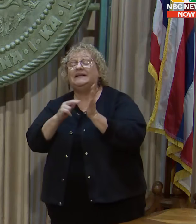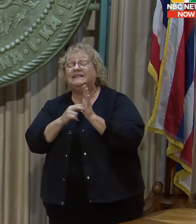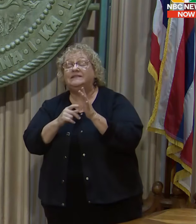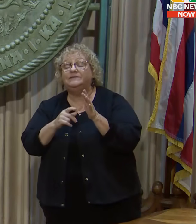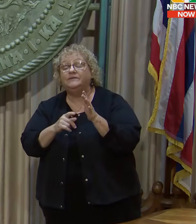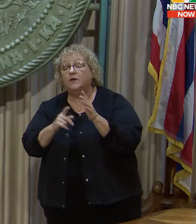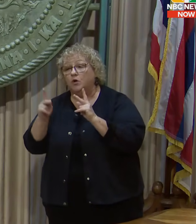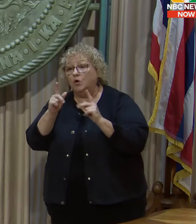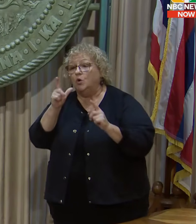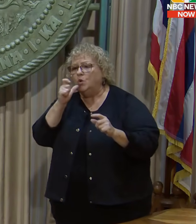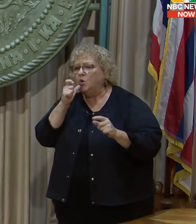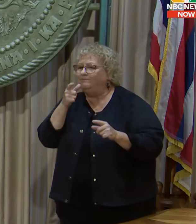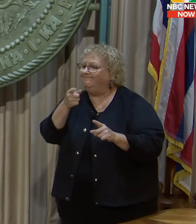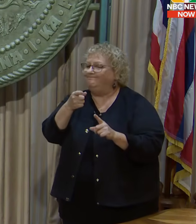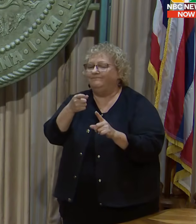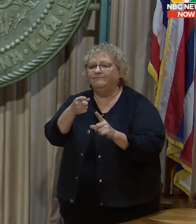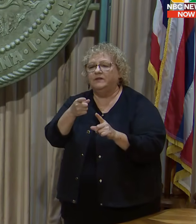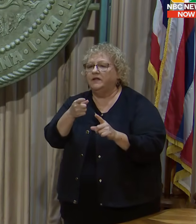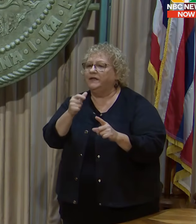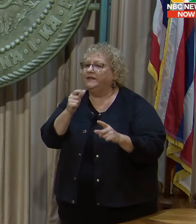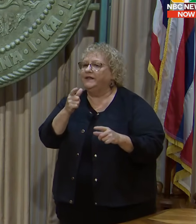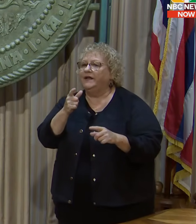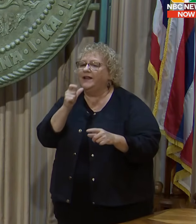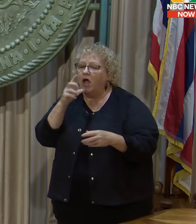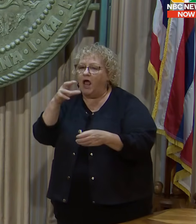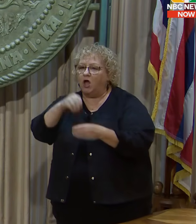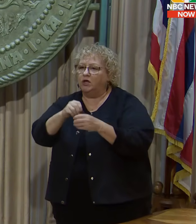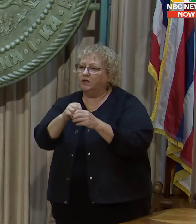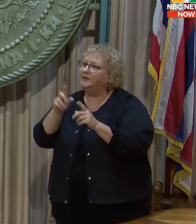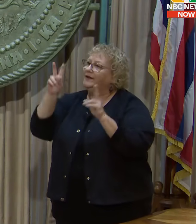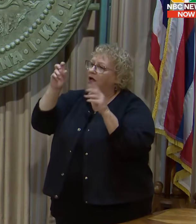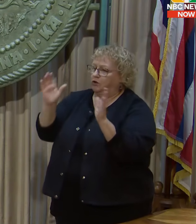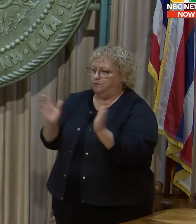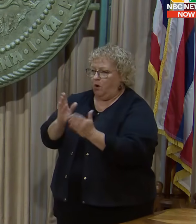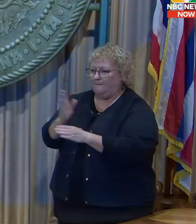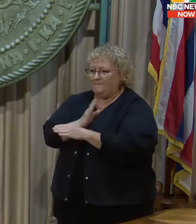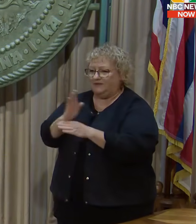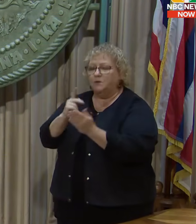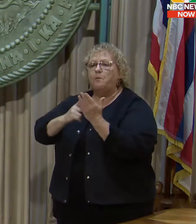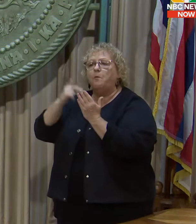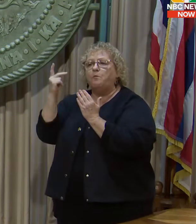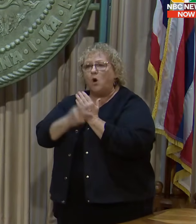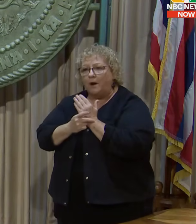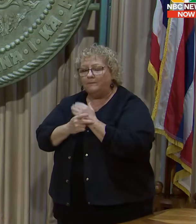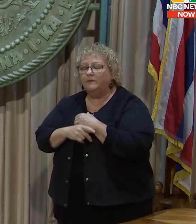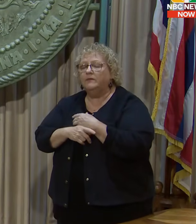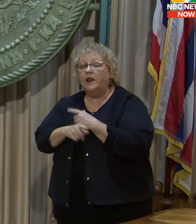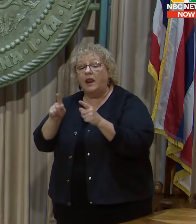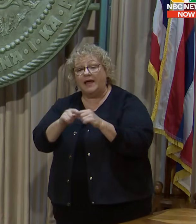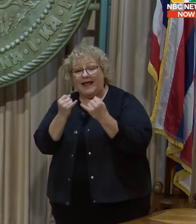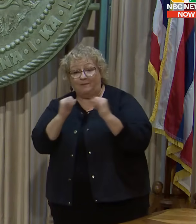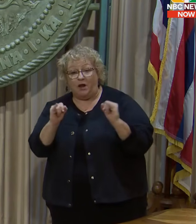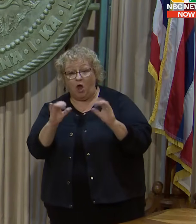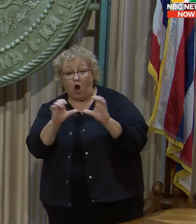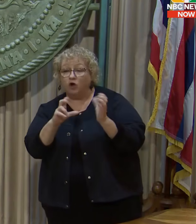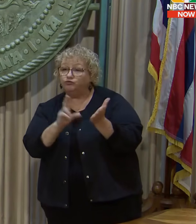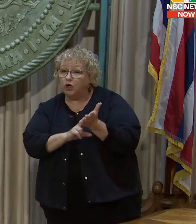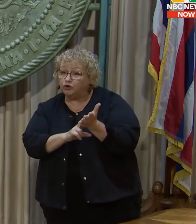includes people that were not particularly included in small business programs traditionally, such as independent